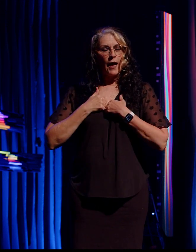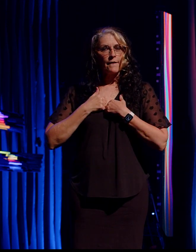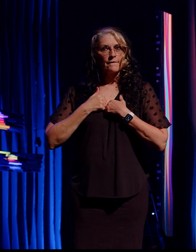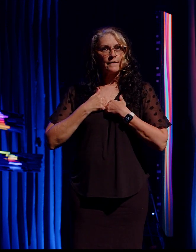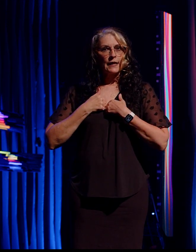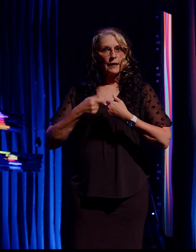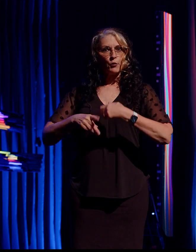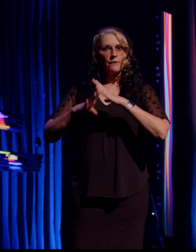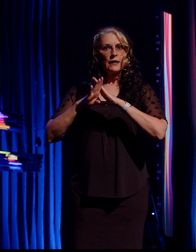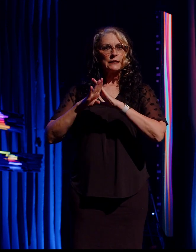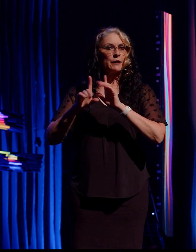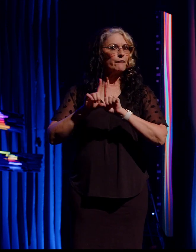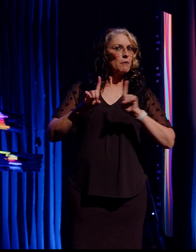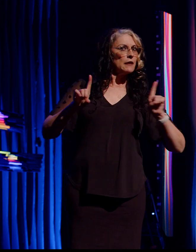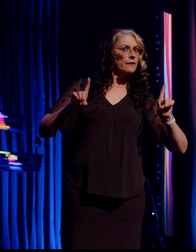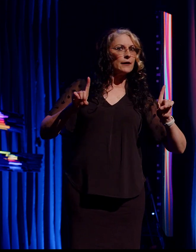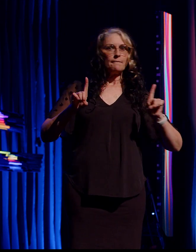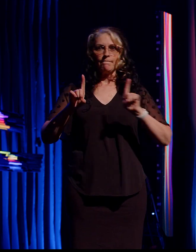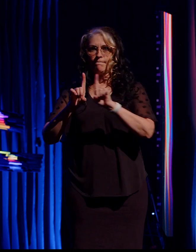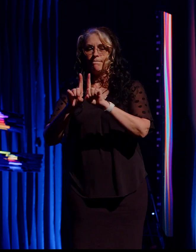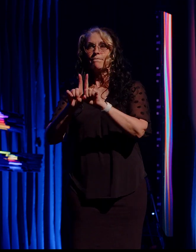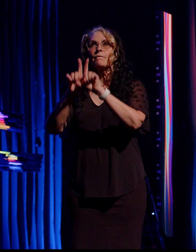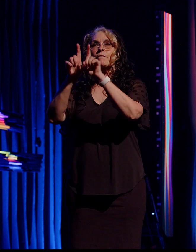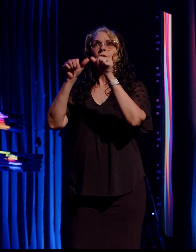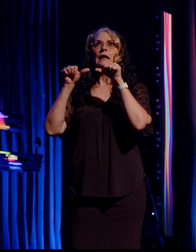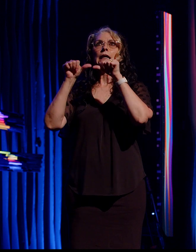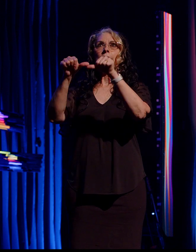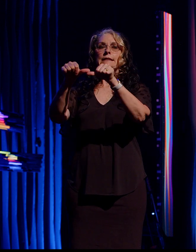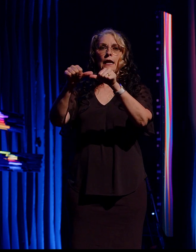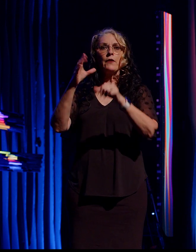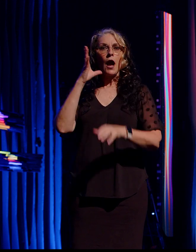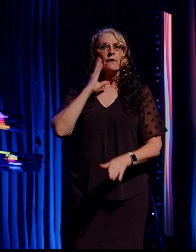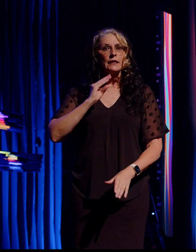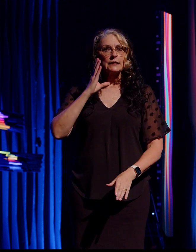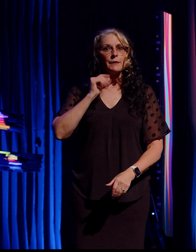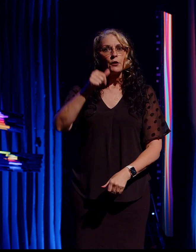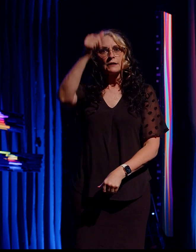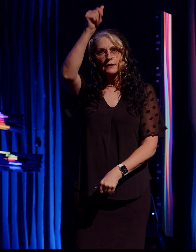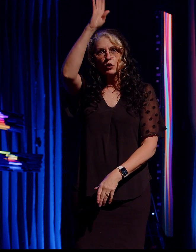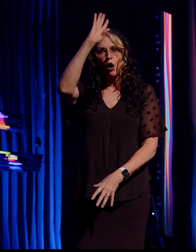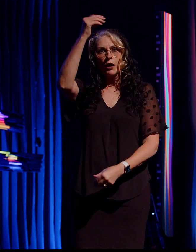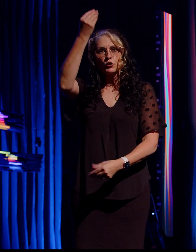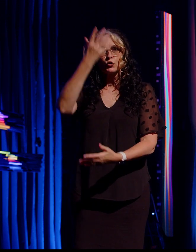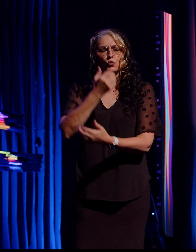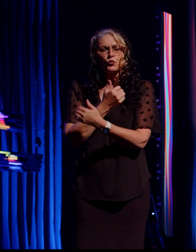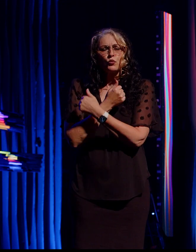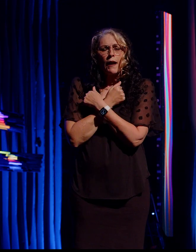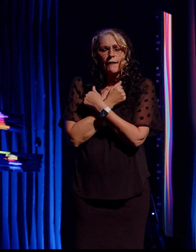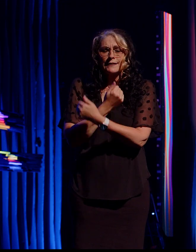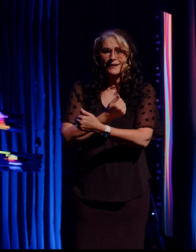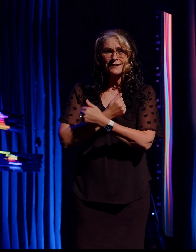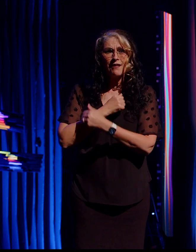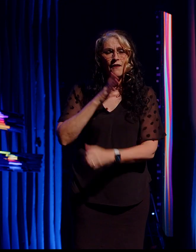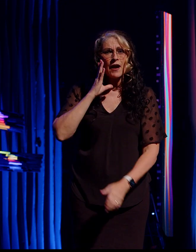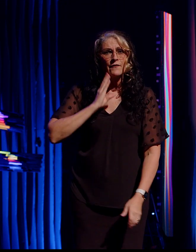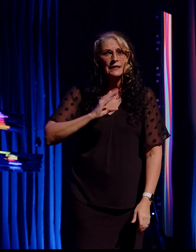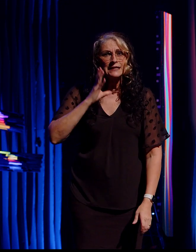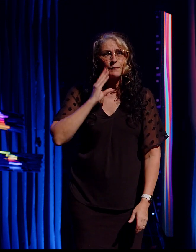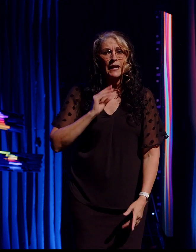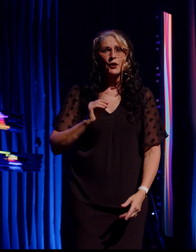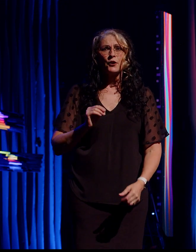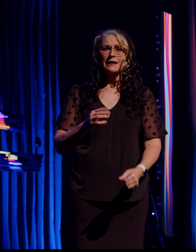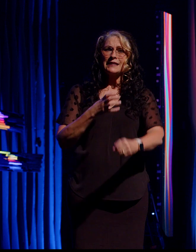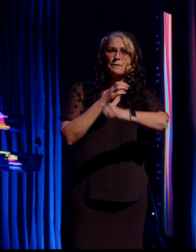from going away from him. That you have experienced his grace, you've experienced his love, you've experienced